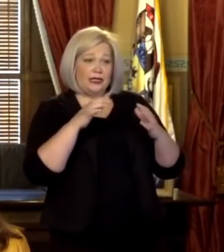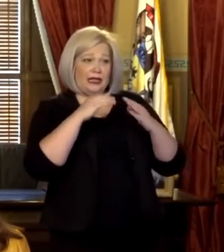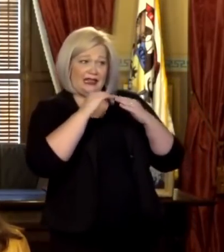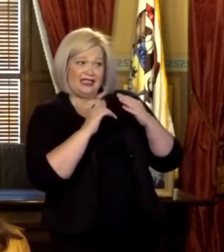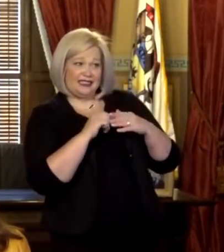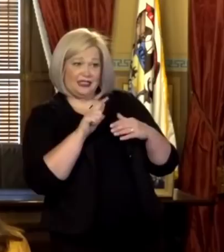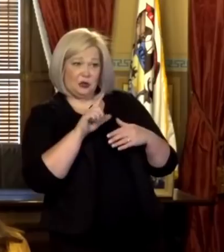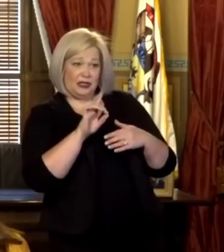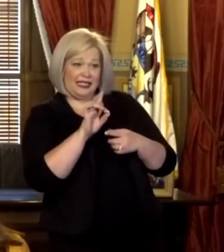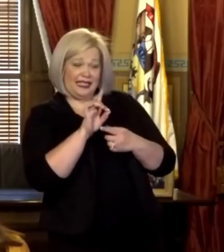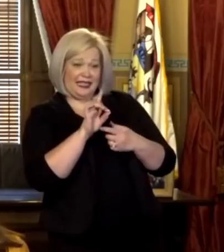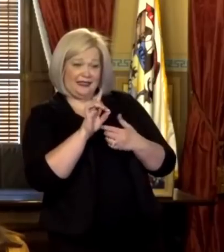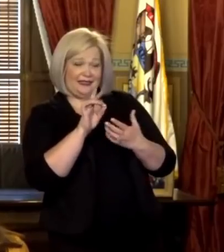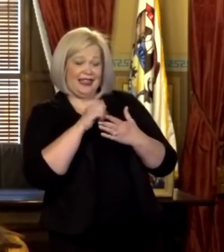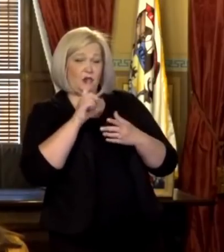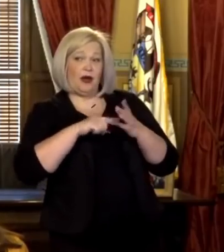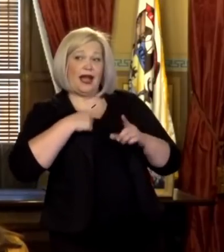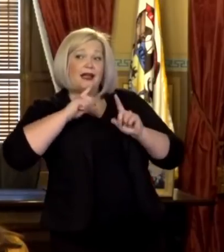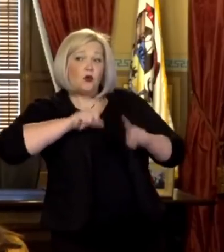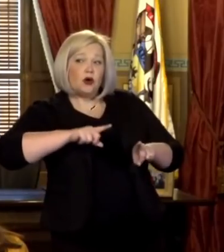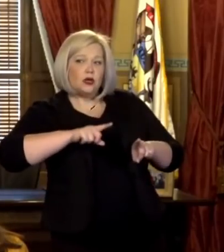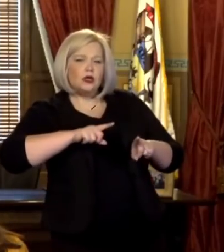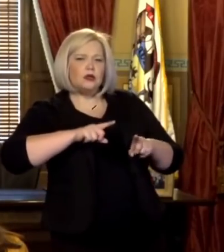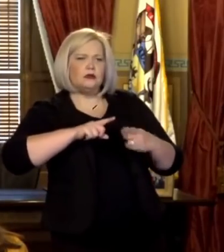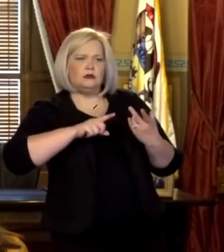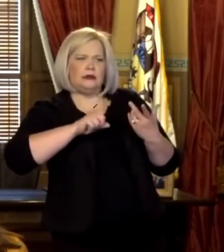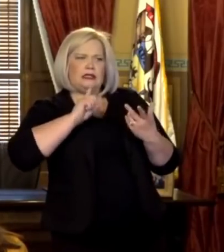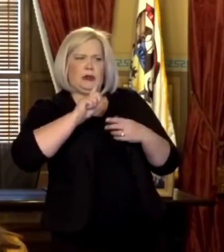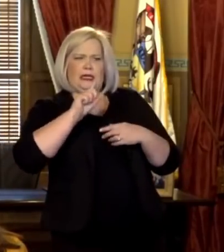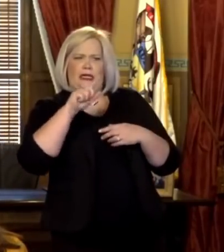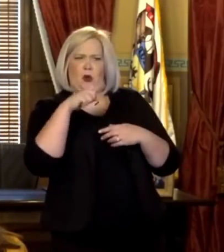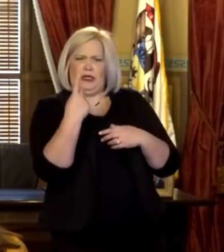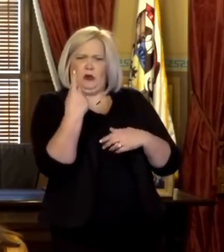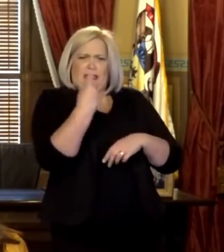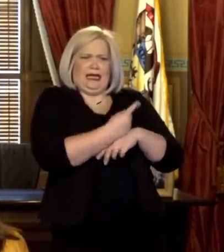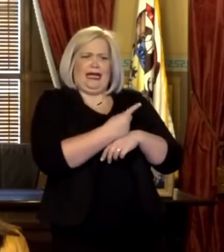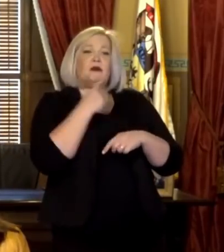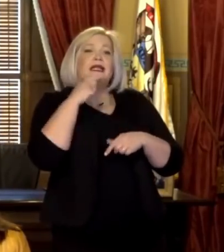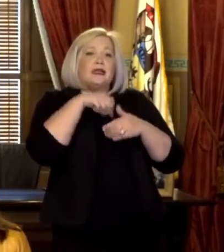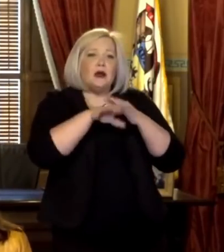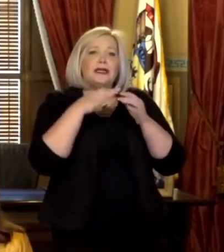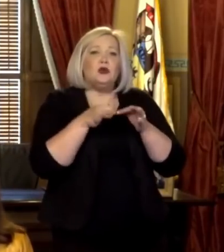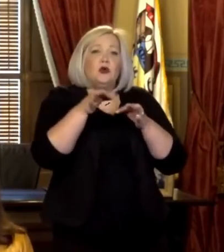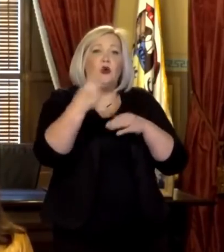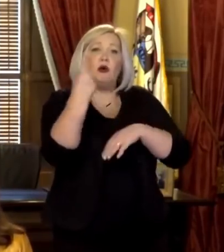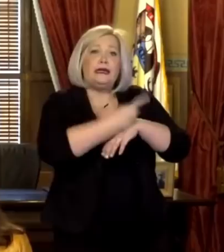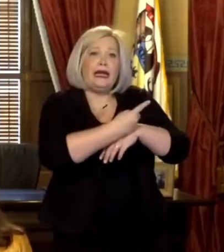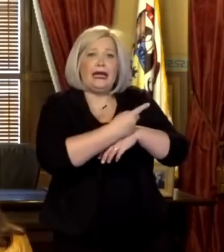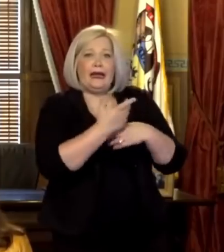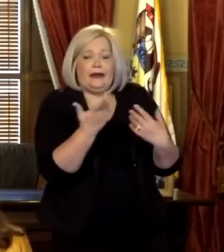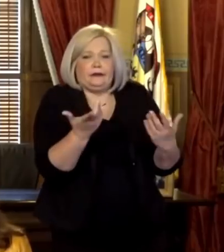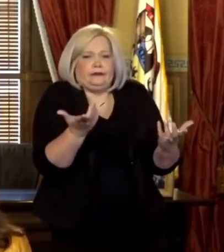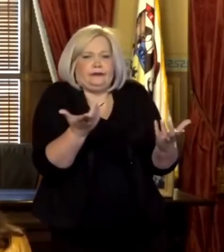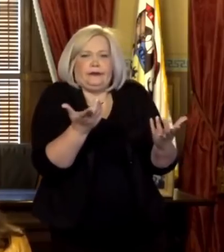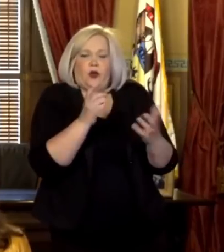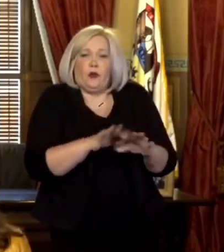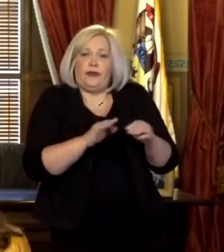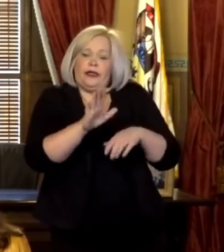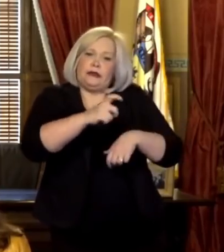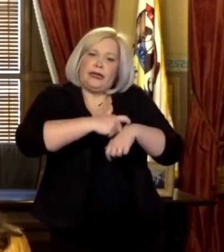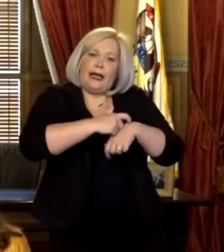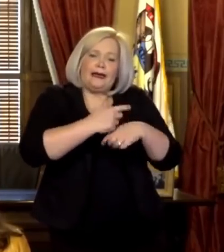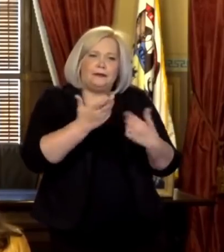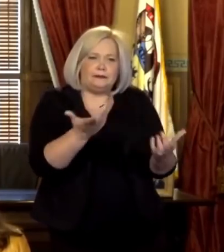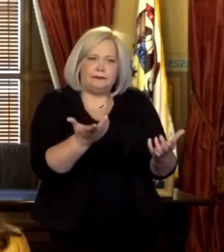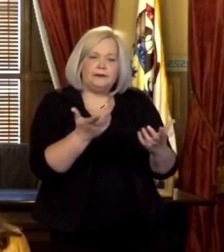it's really only a 1-day extension, and it doesn't make a whole lot of sense to come in just to extend for 1 day. Now, if they're coming in, I hope that they will seriously